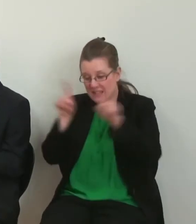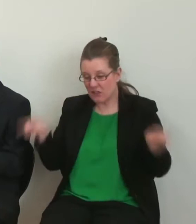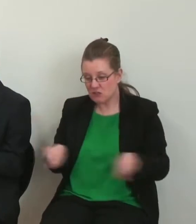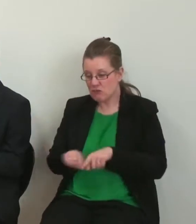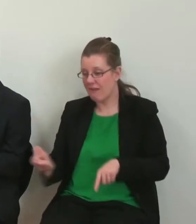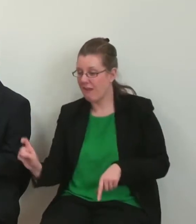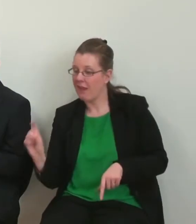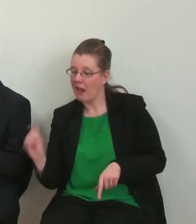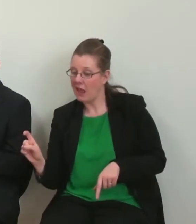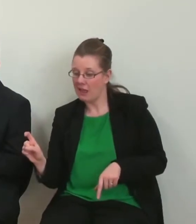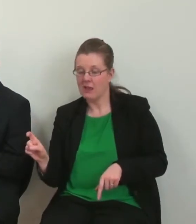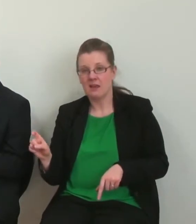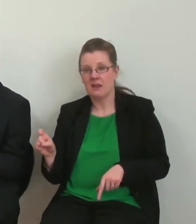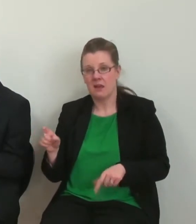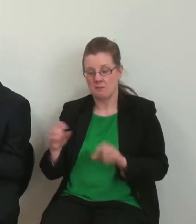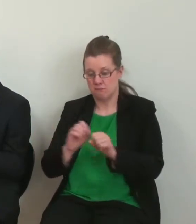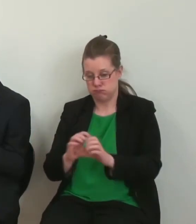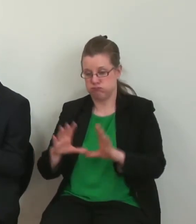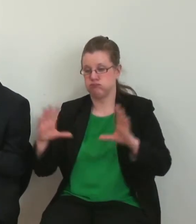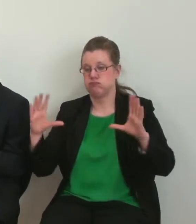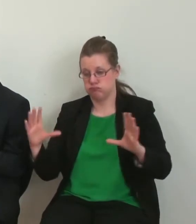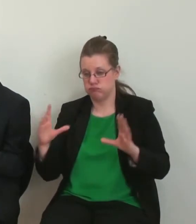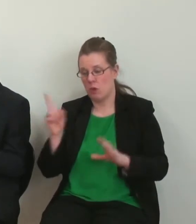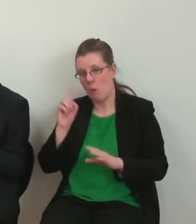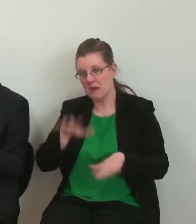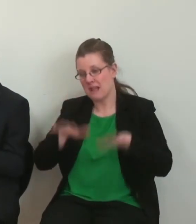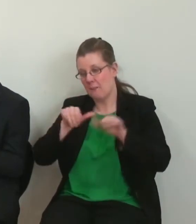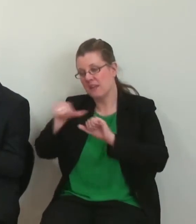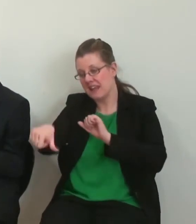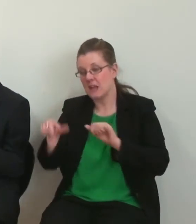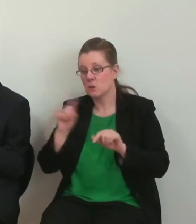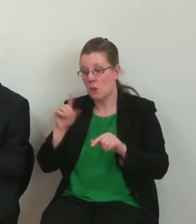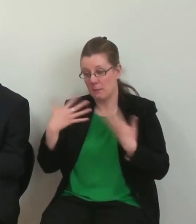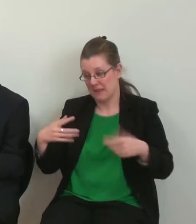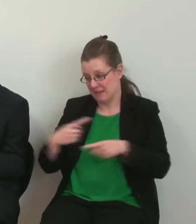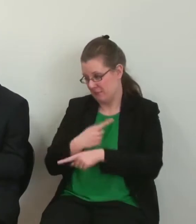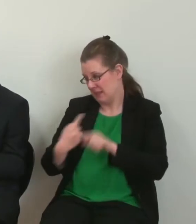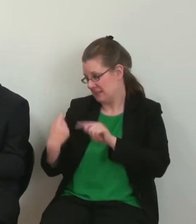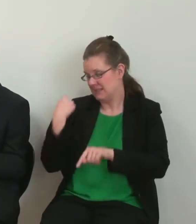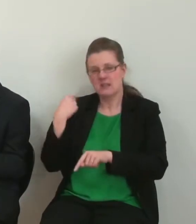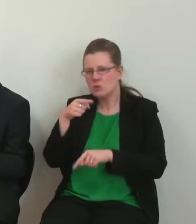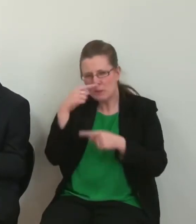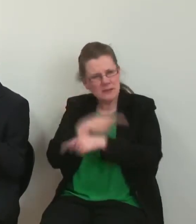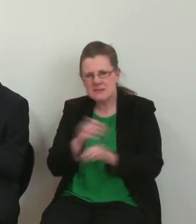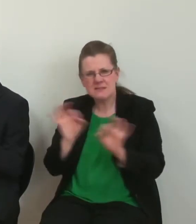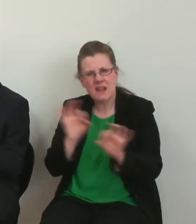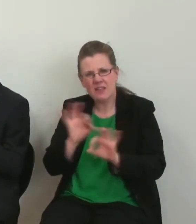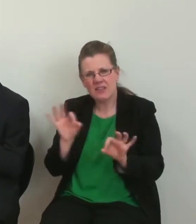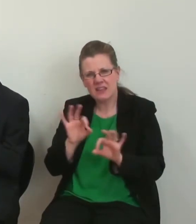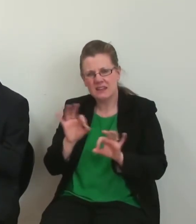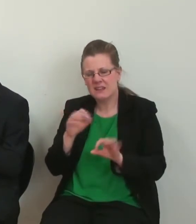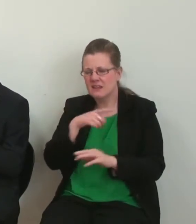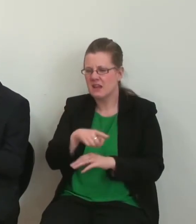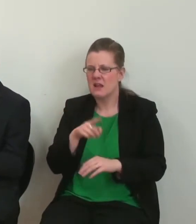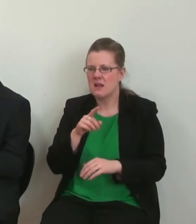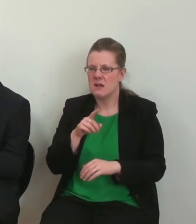and just click on the button there. It will take you to a bigger program of what's coming up and what's been, so you don't need to miss out on anything. And actually, the people that have